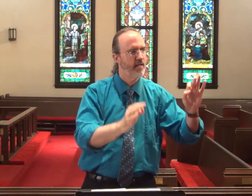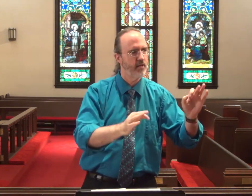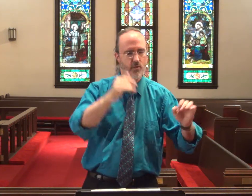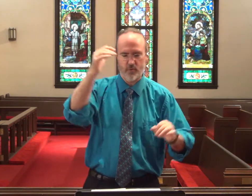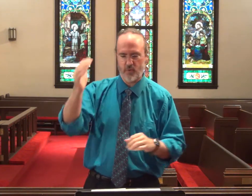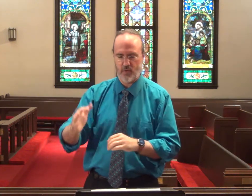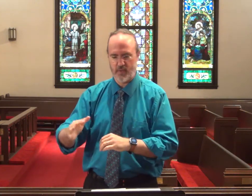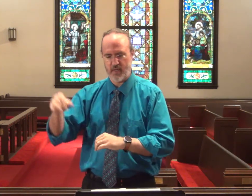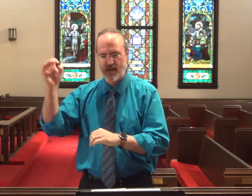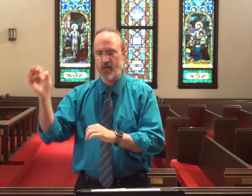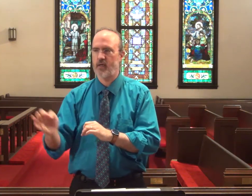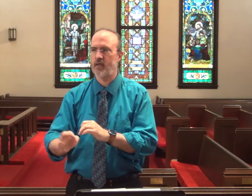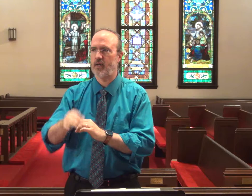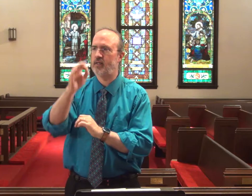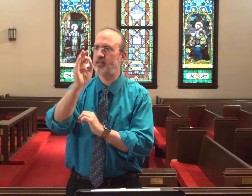hallelujah,